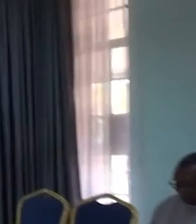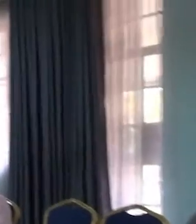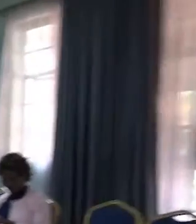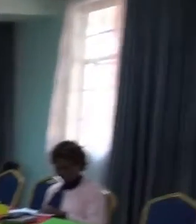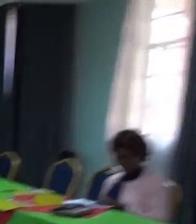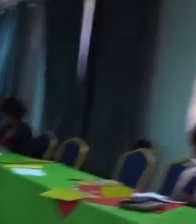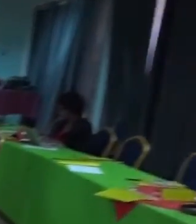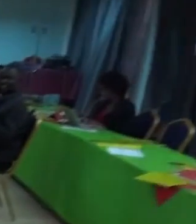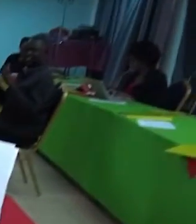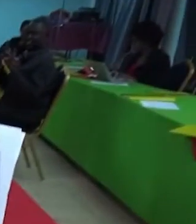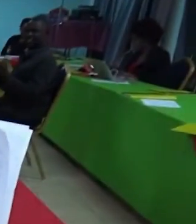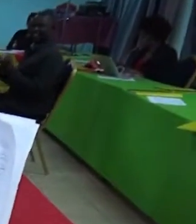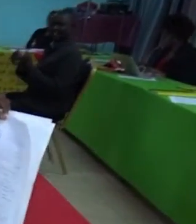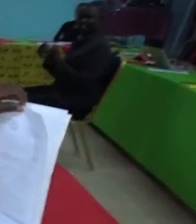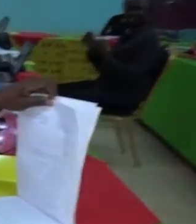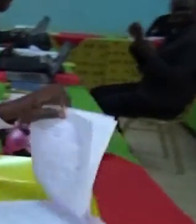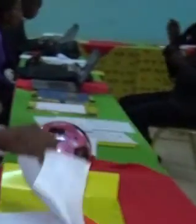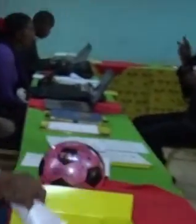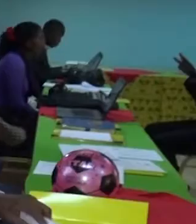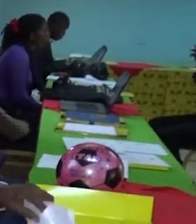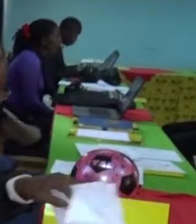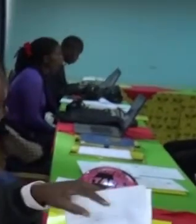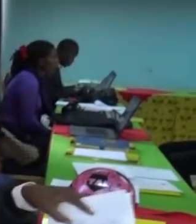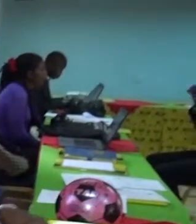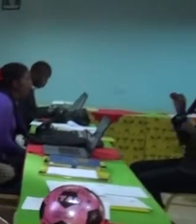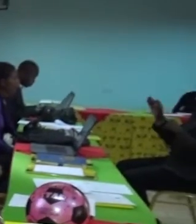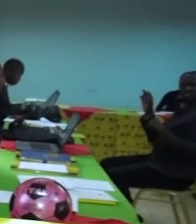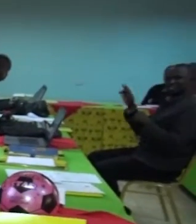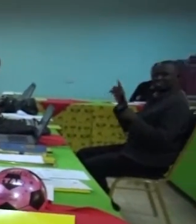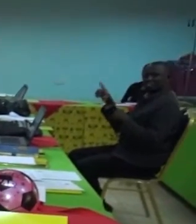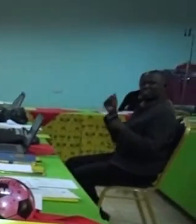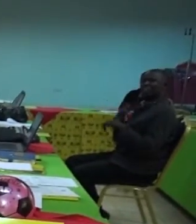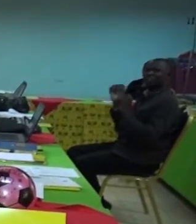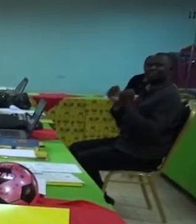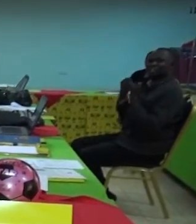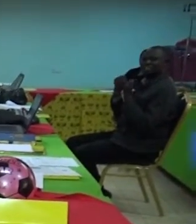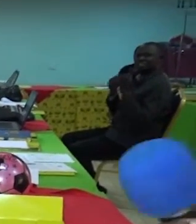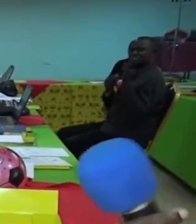But Wafula wants to save his... I will send my colleague here. Yes.